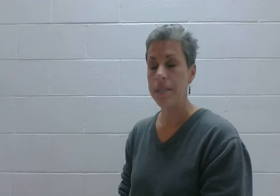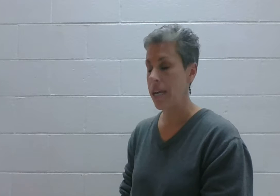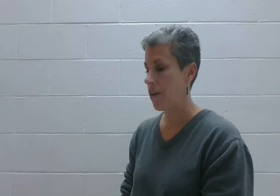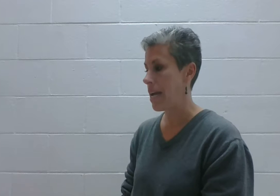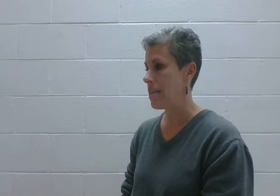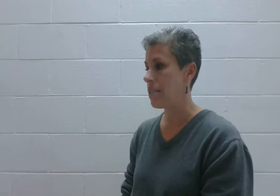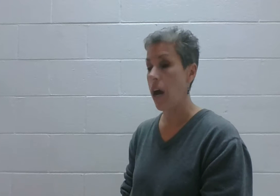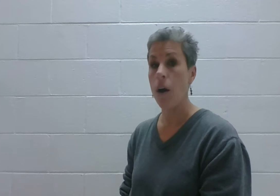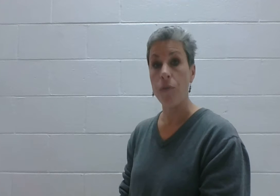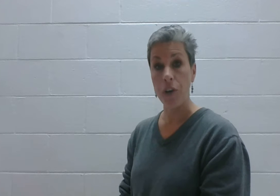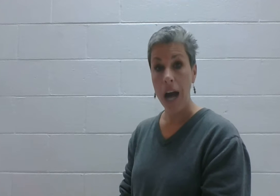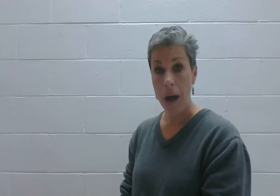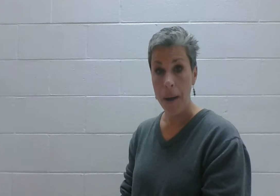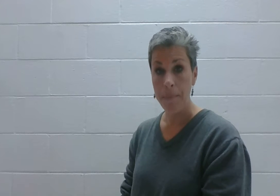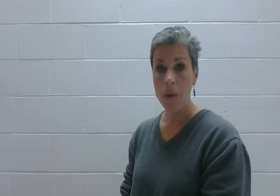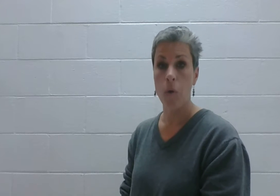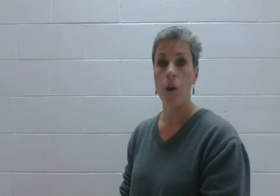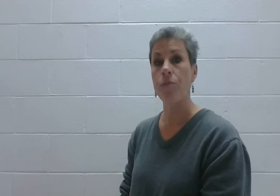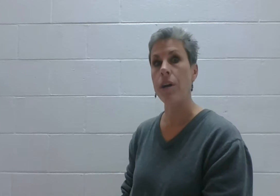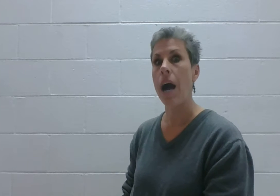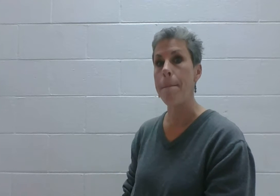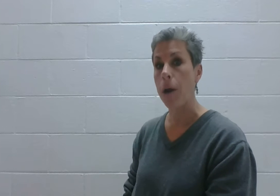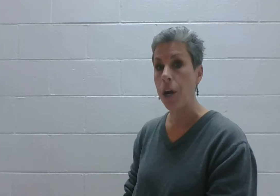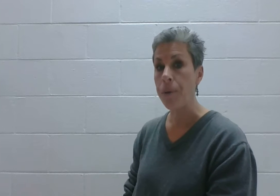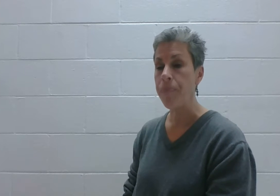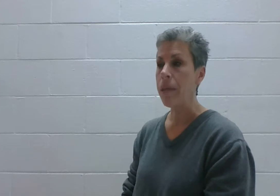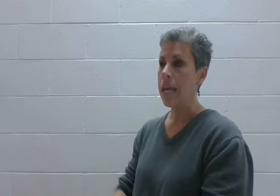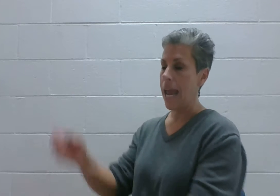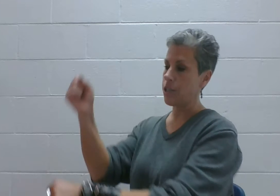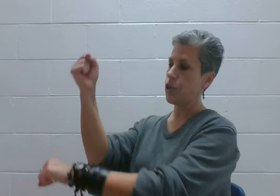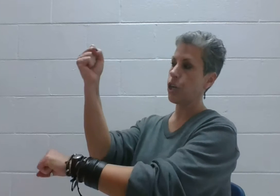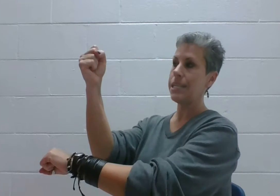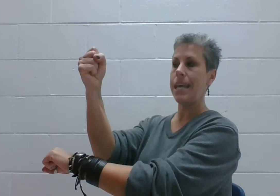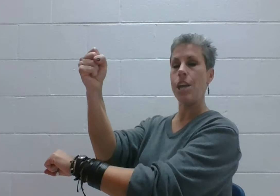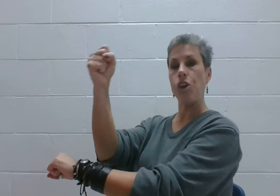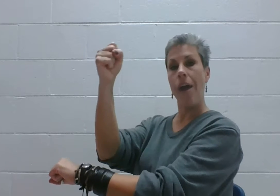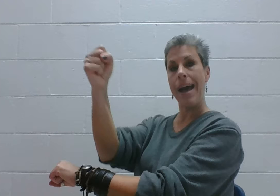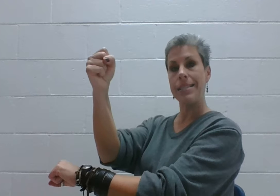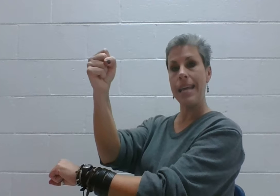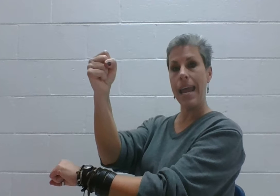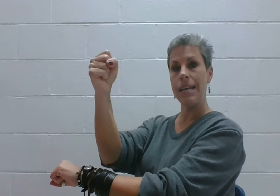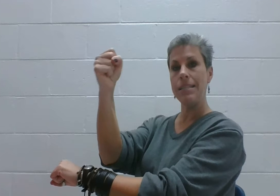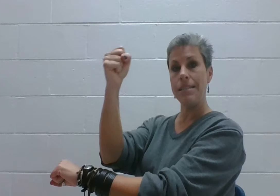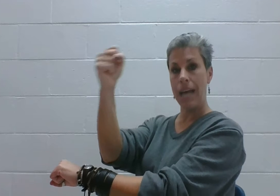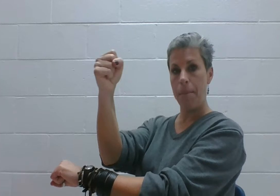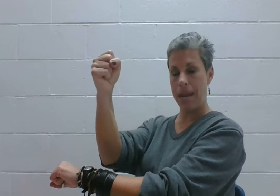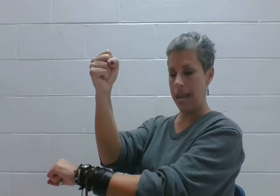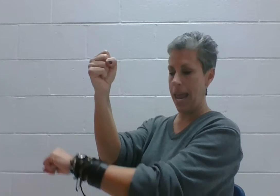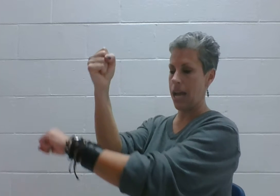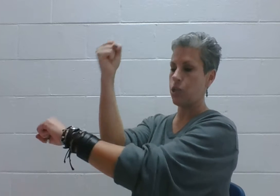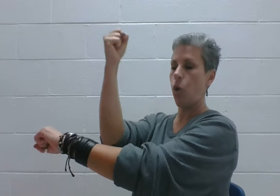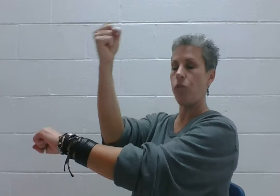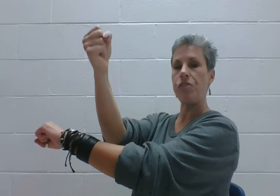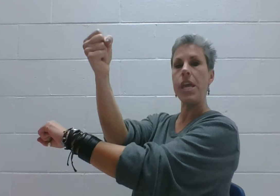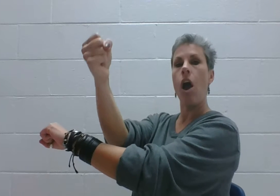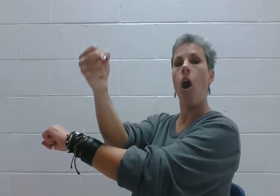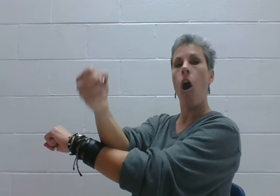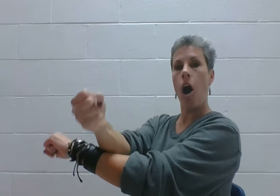here is overcome or overcomer. And so you're going to take your S hand, dominant hand, over the